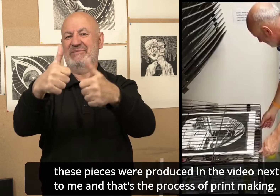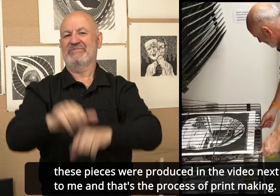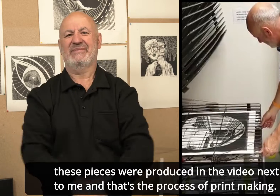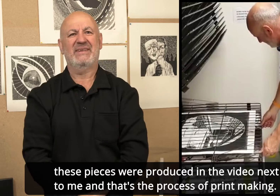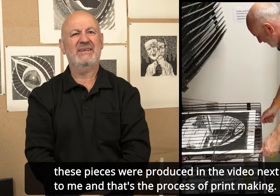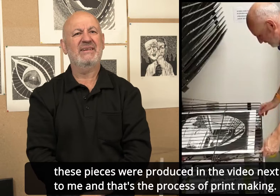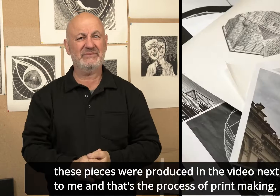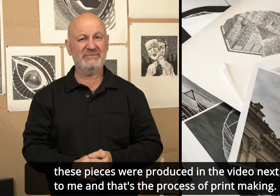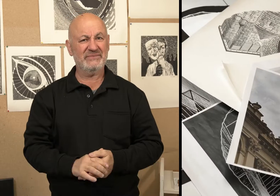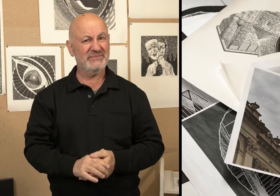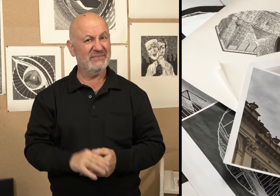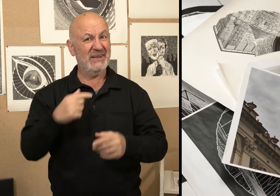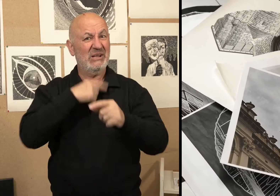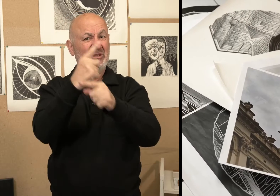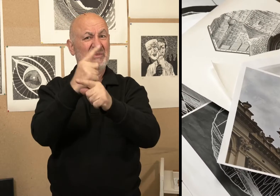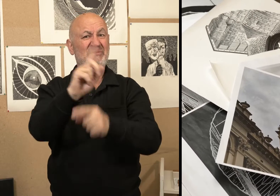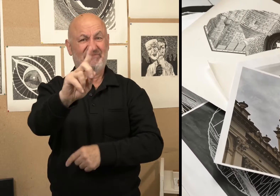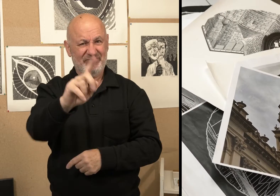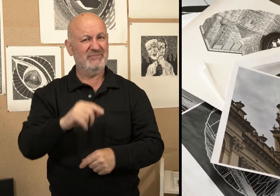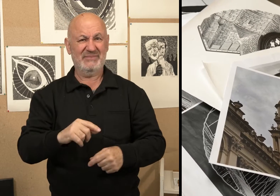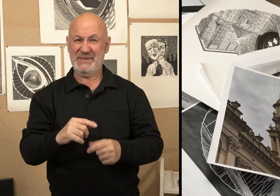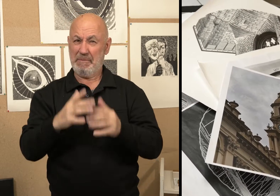that's the process of printmaking.